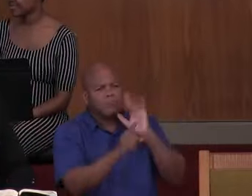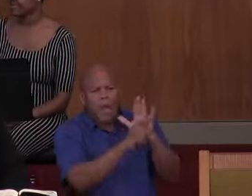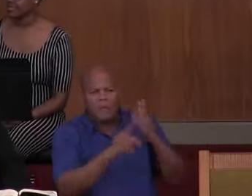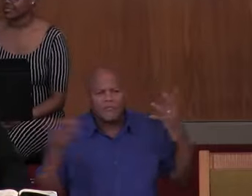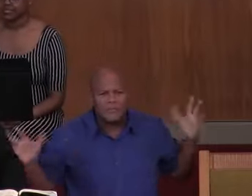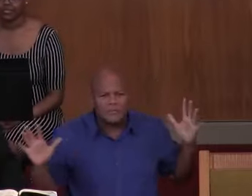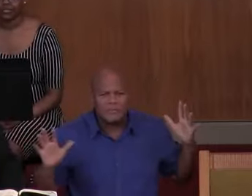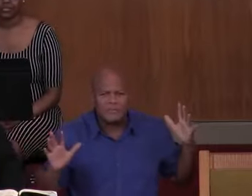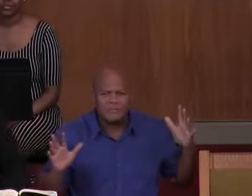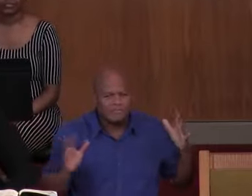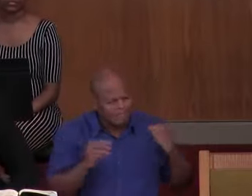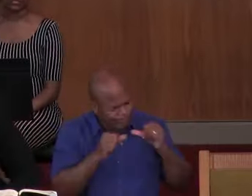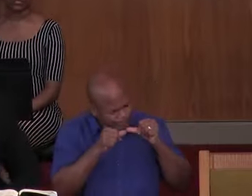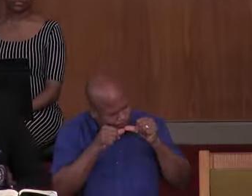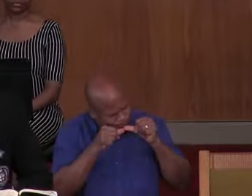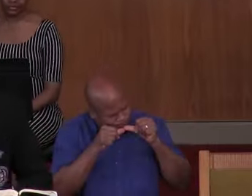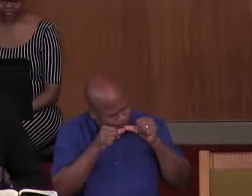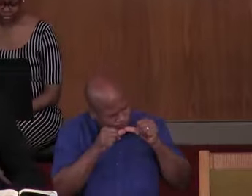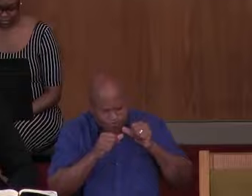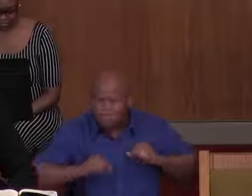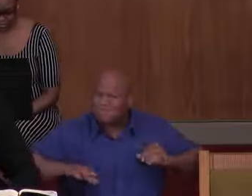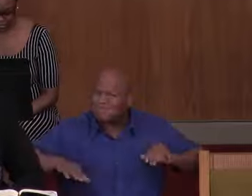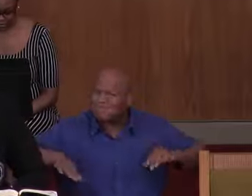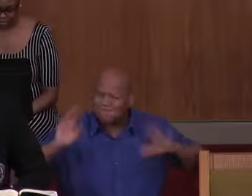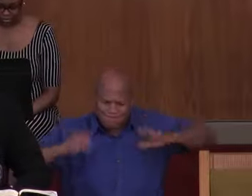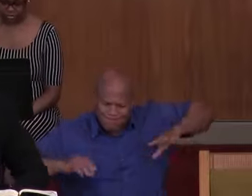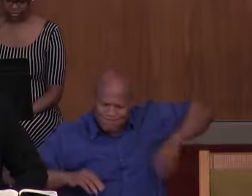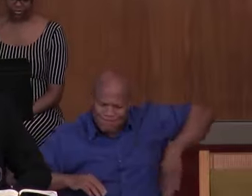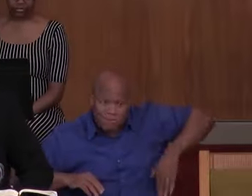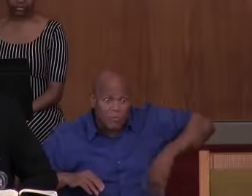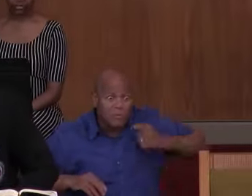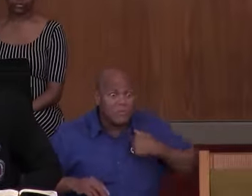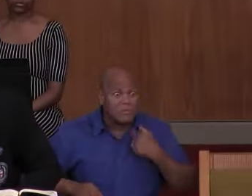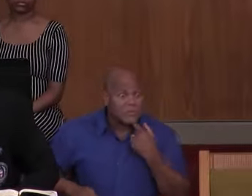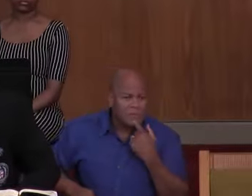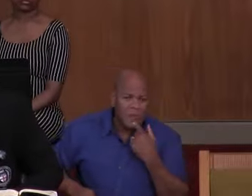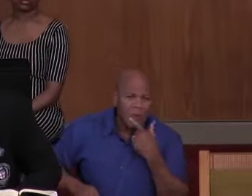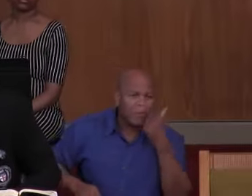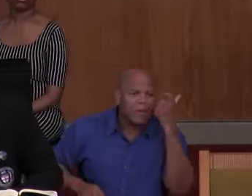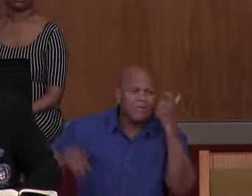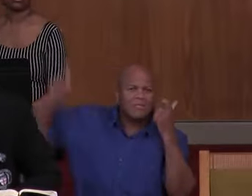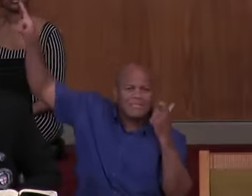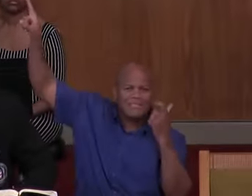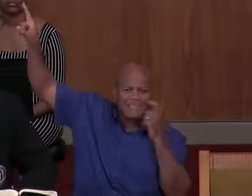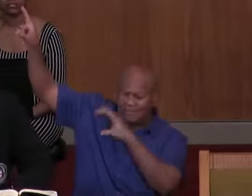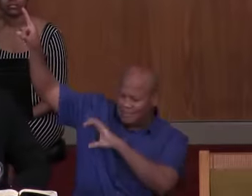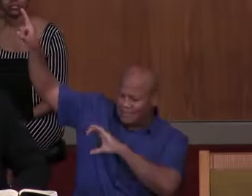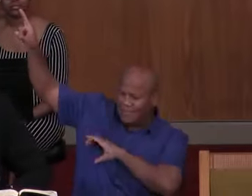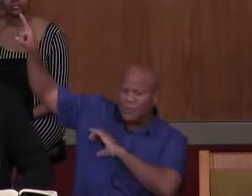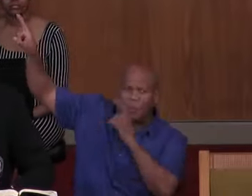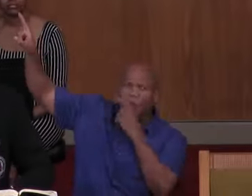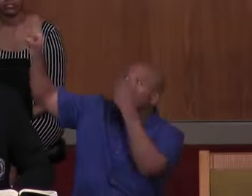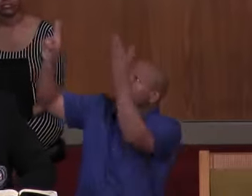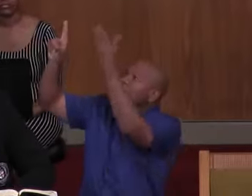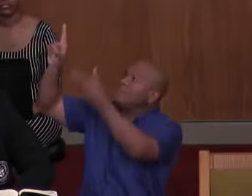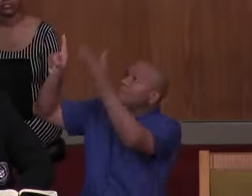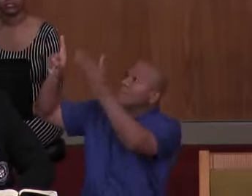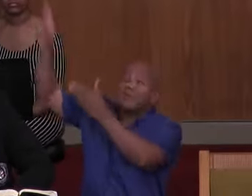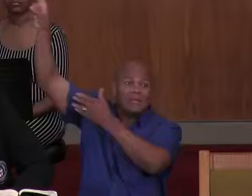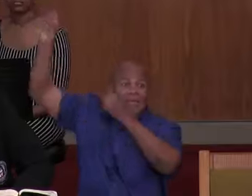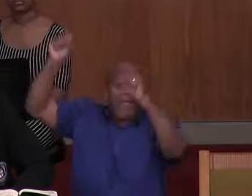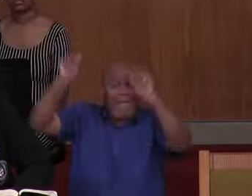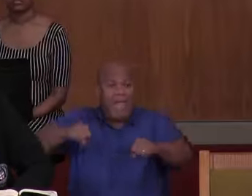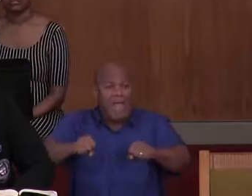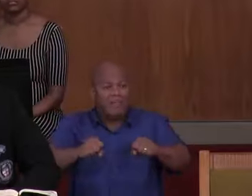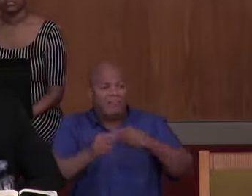you. Hang on in there. Don't give up, not because I said so, but because of who God is. He's able to